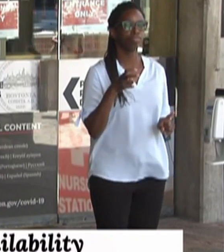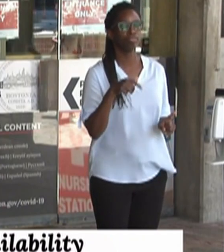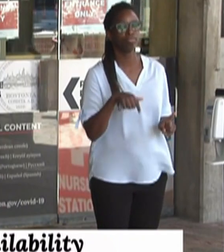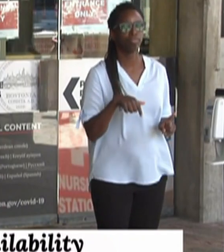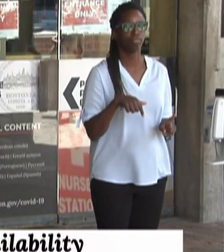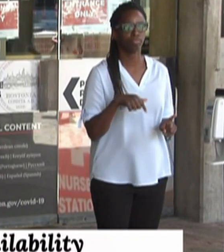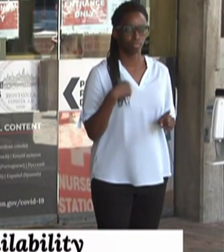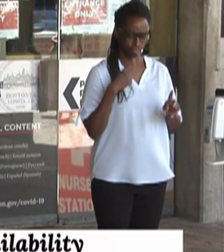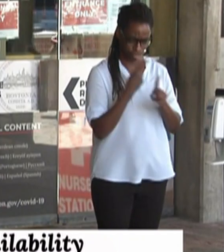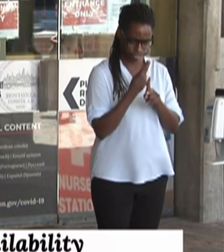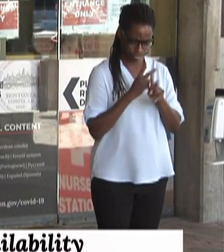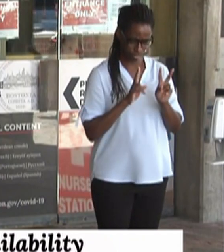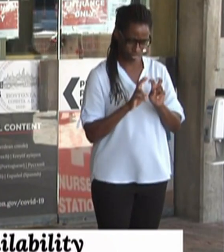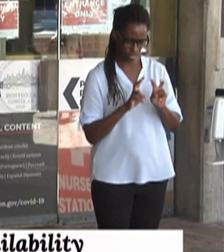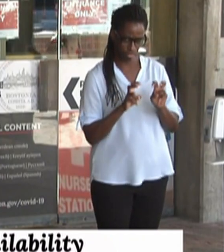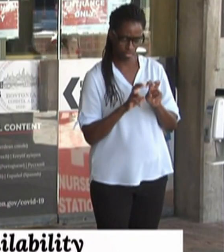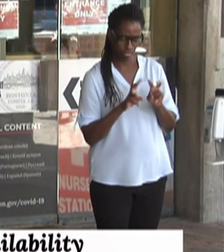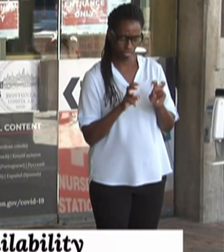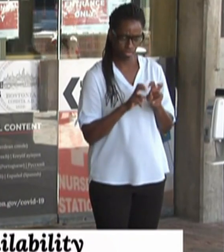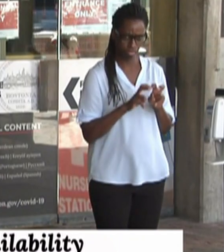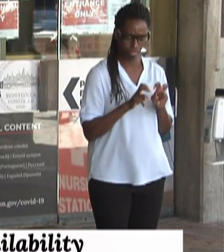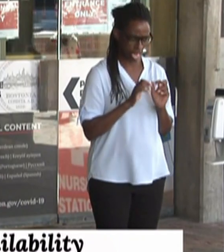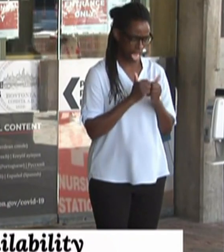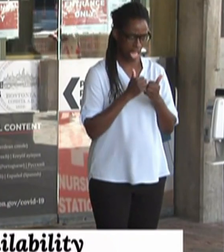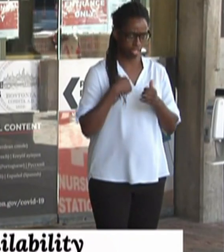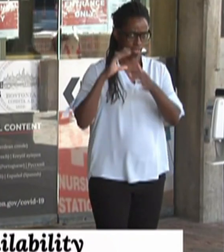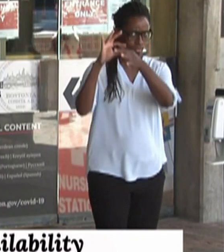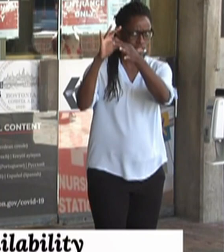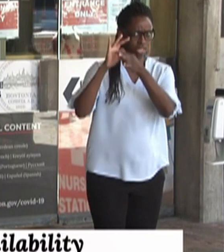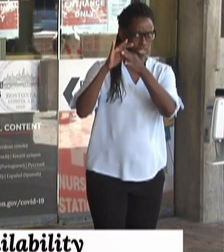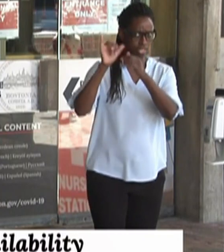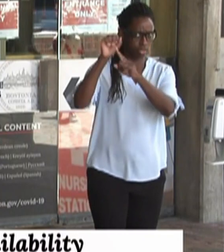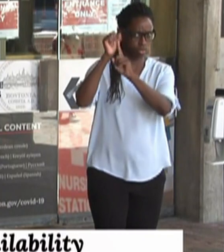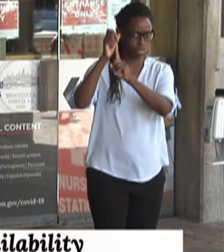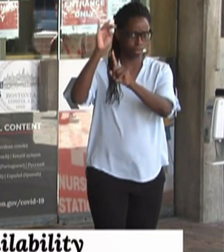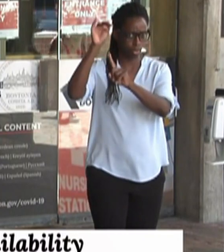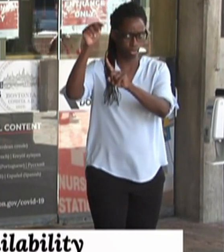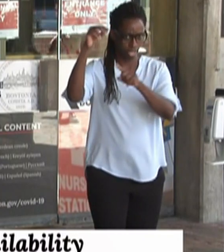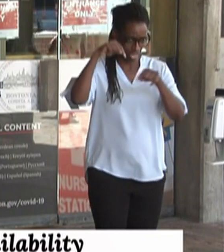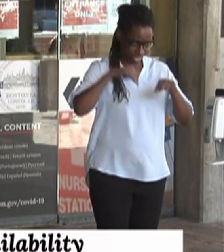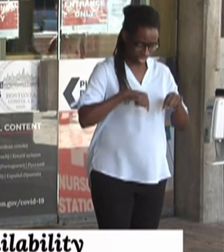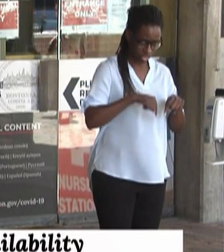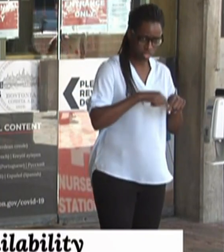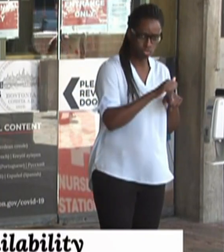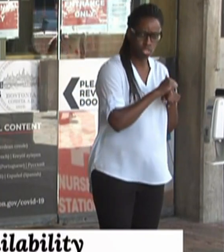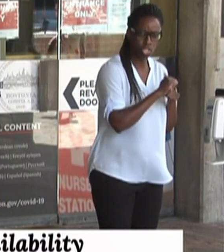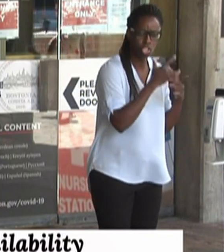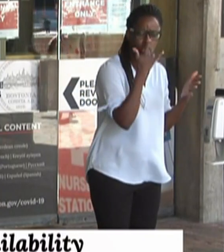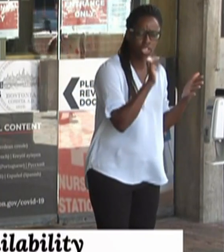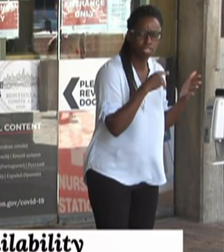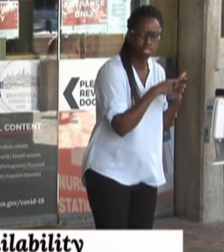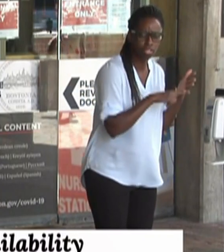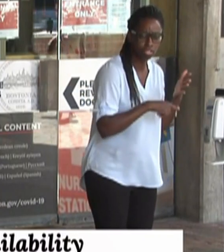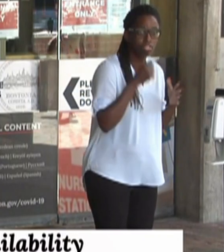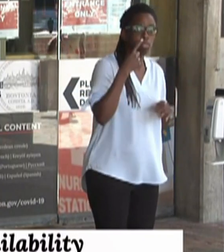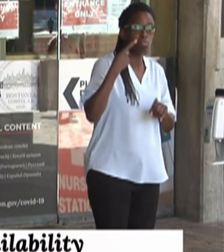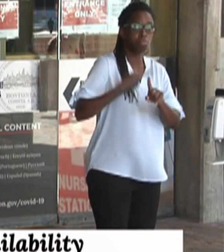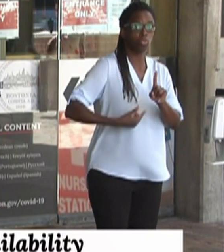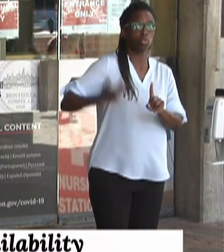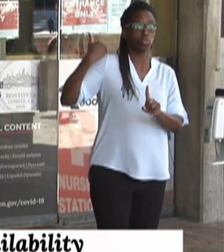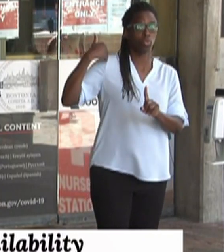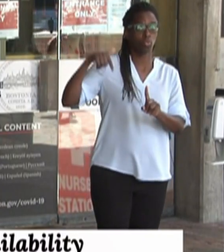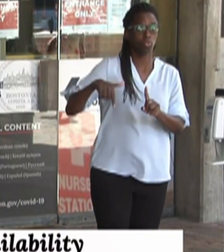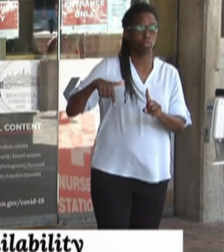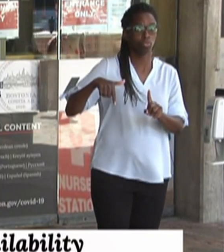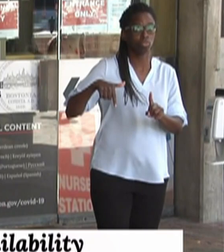work together. Over the last month or so, I've heard a lot of people are tired about this and tired about hearing about that, and not enough work is